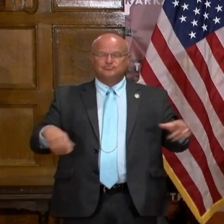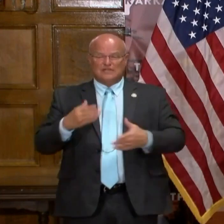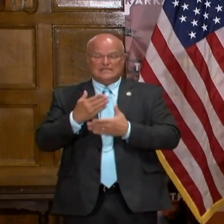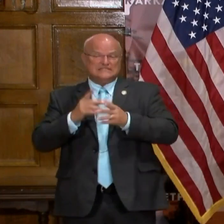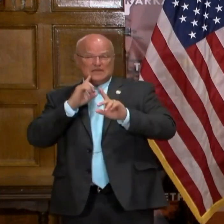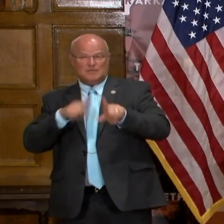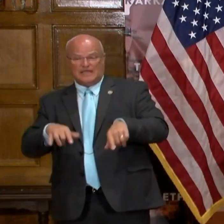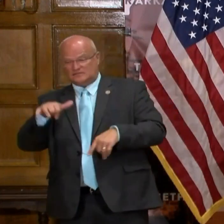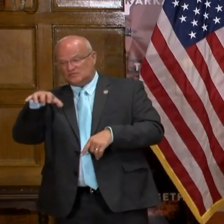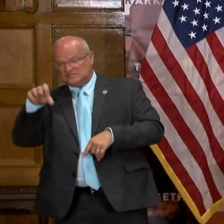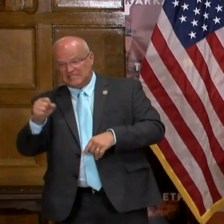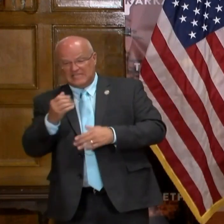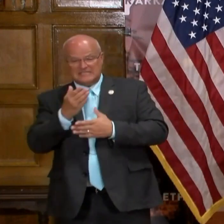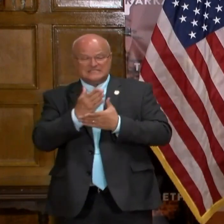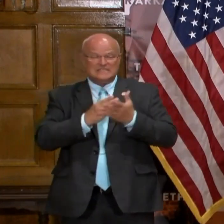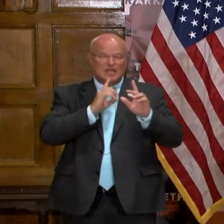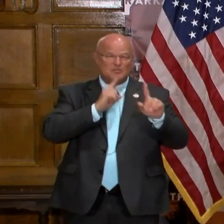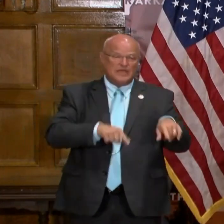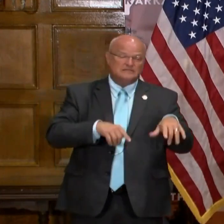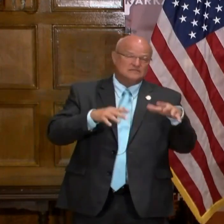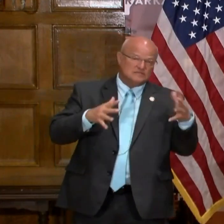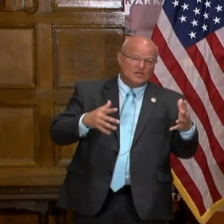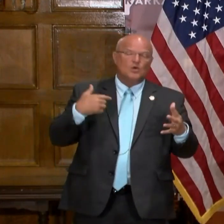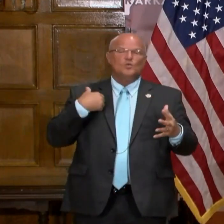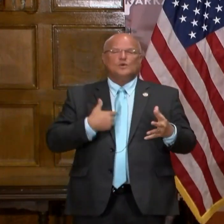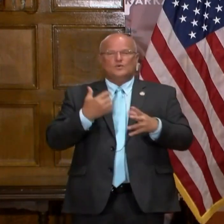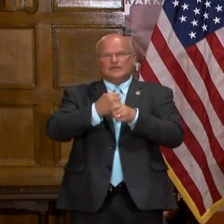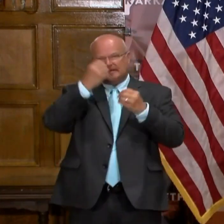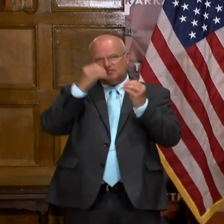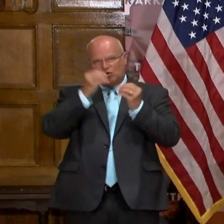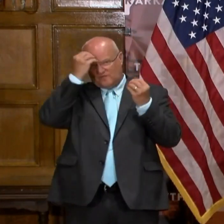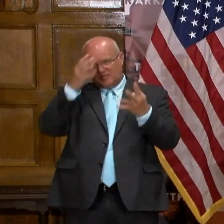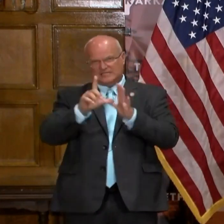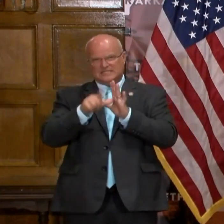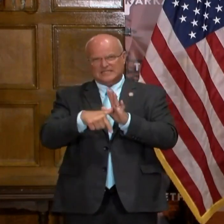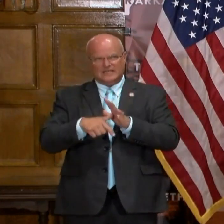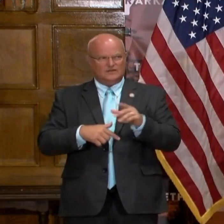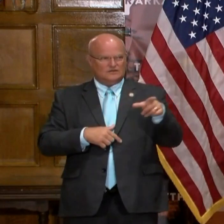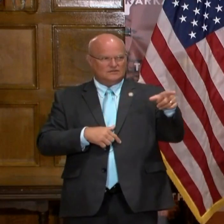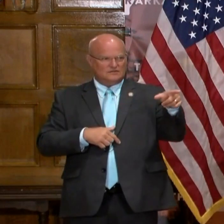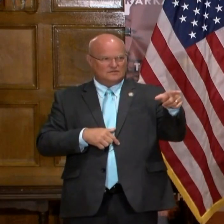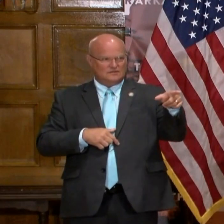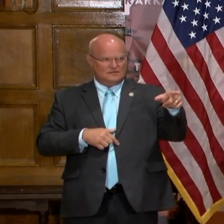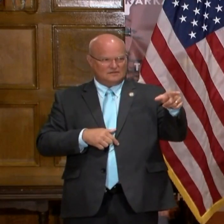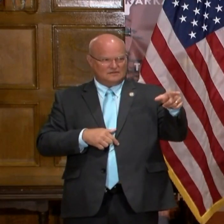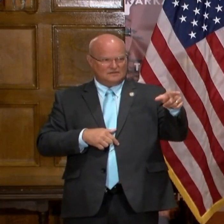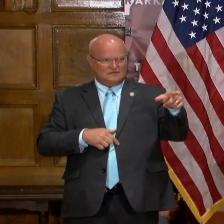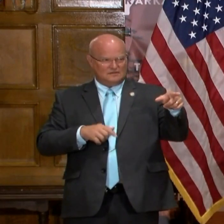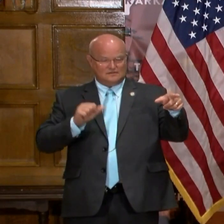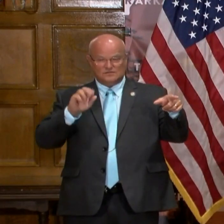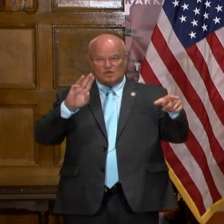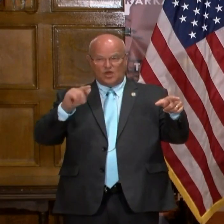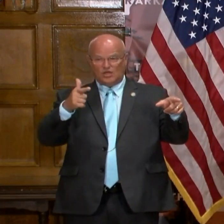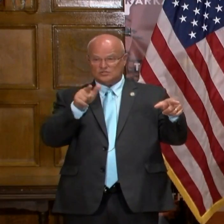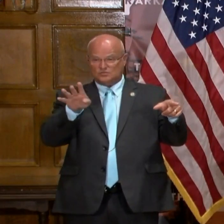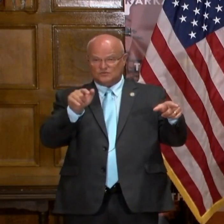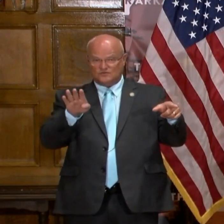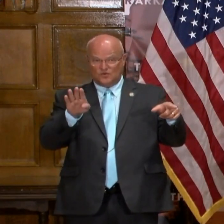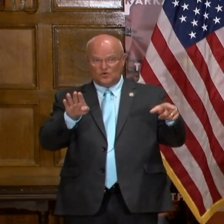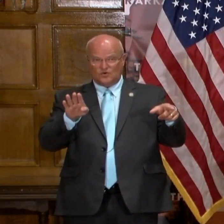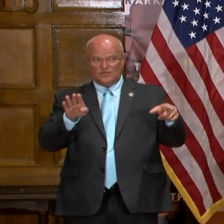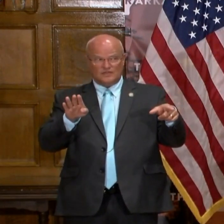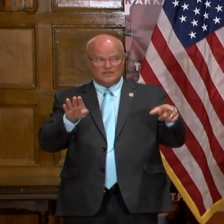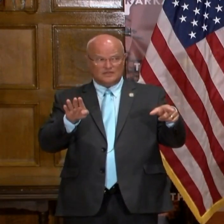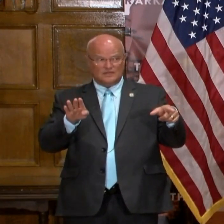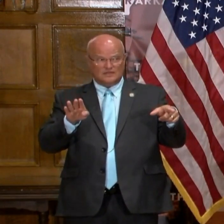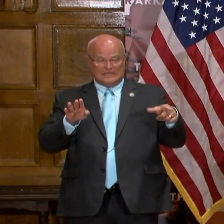answers definitively, many of the answers, we will get them information. So the answer about August 24th is that